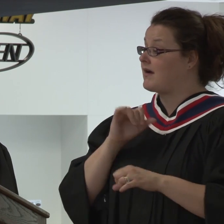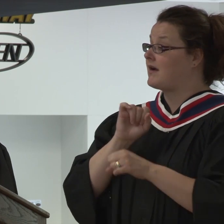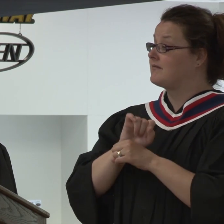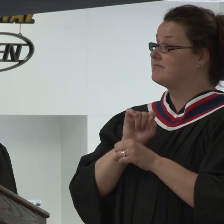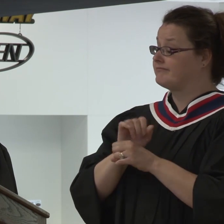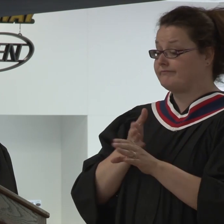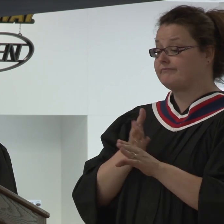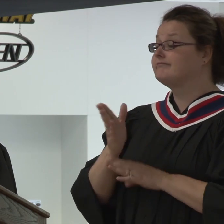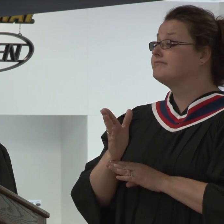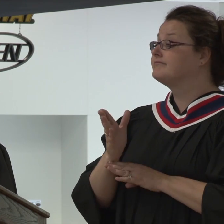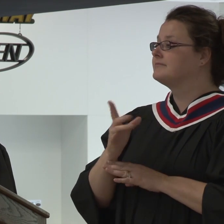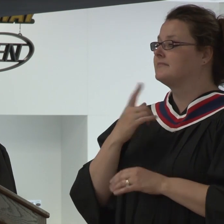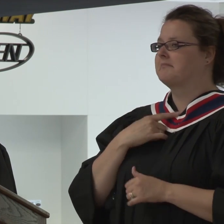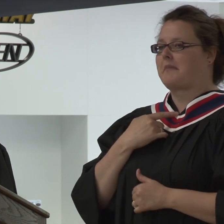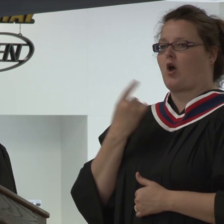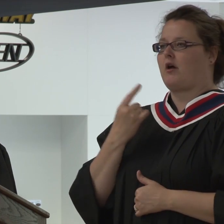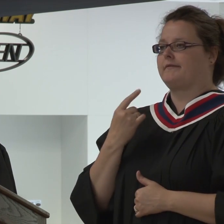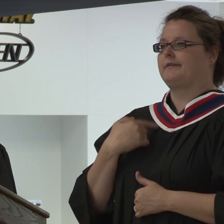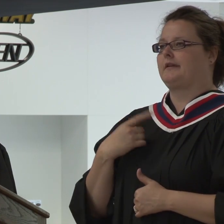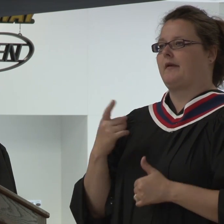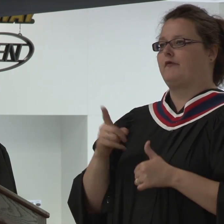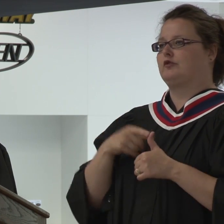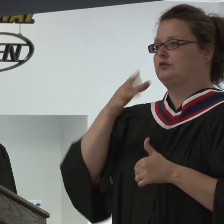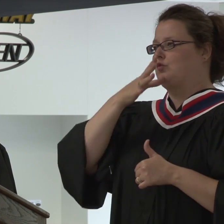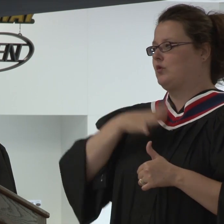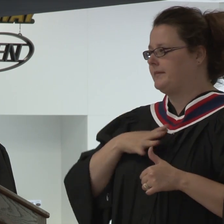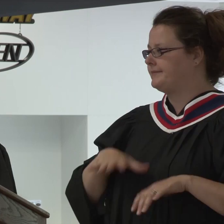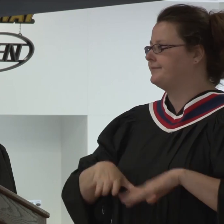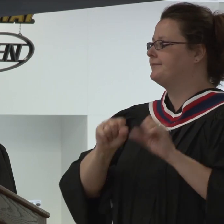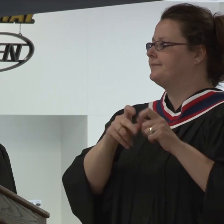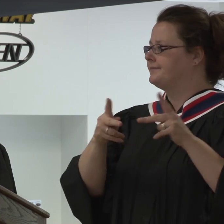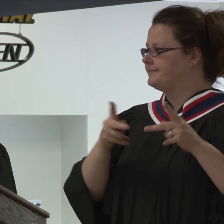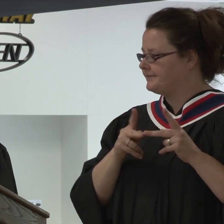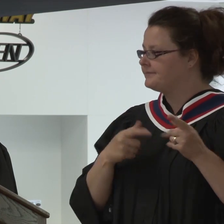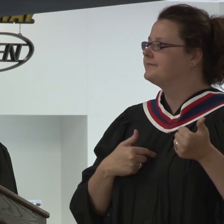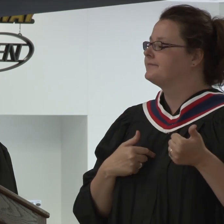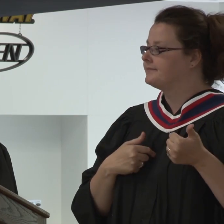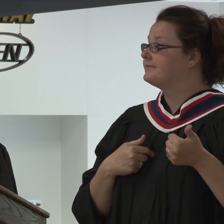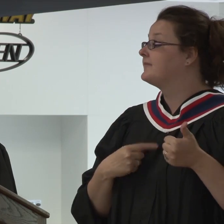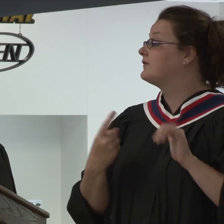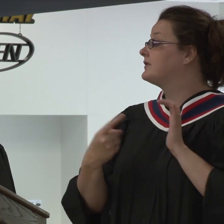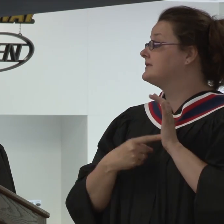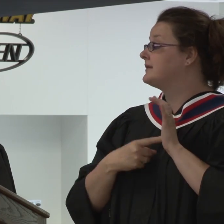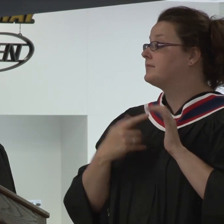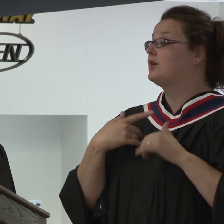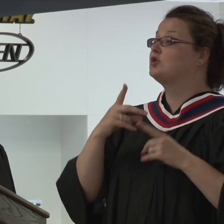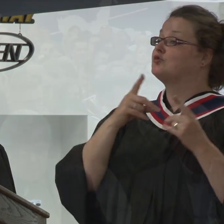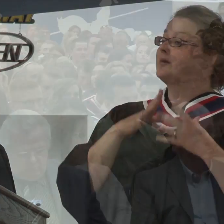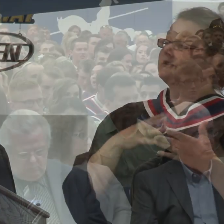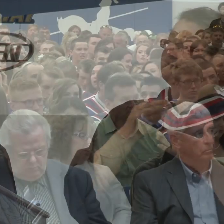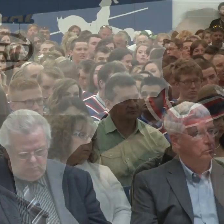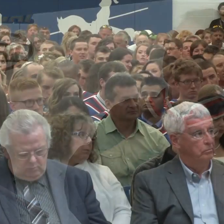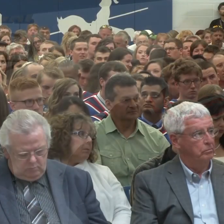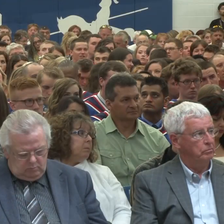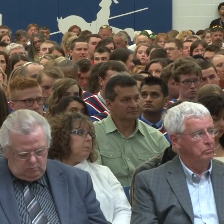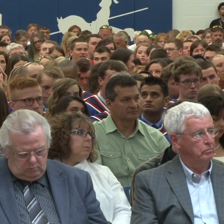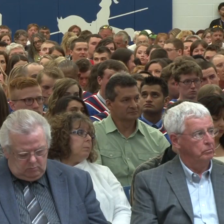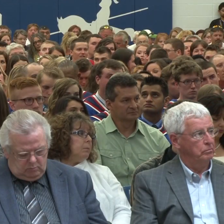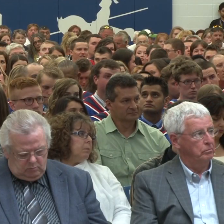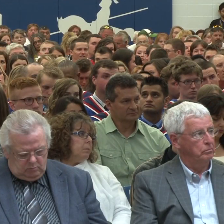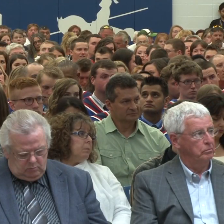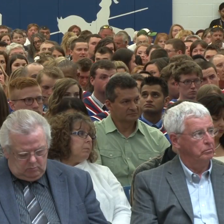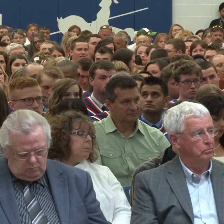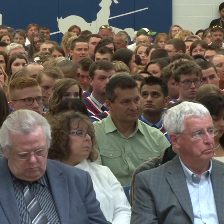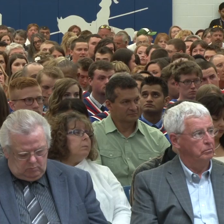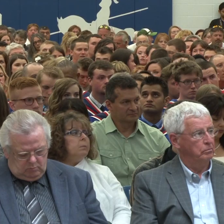I often was the first woman to occupy a position. When I was, for example, Director of Funding Services at Indian